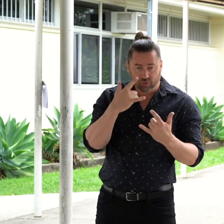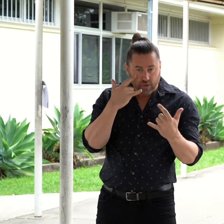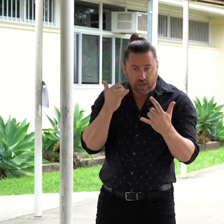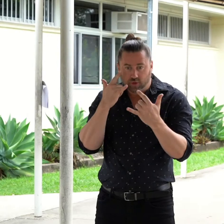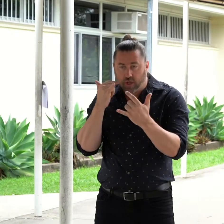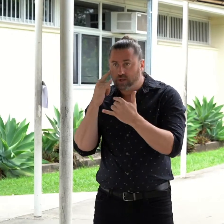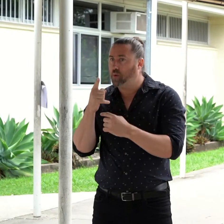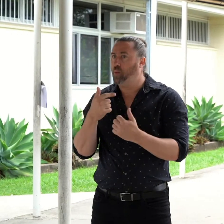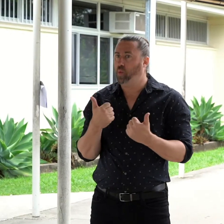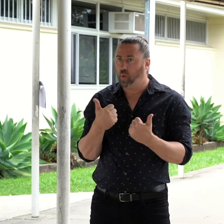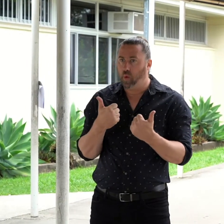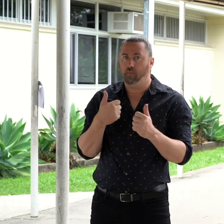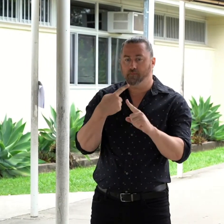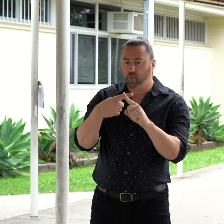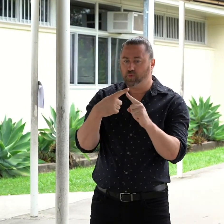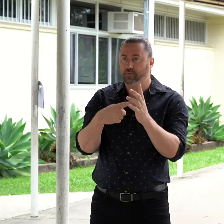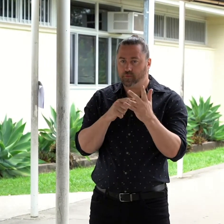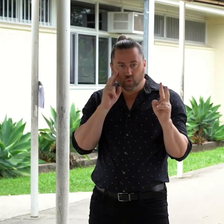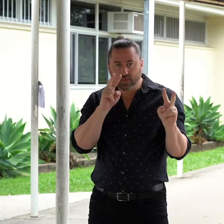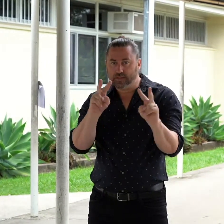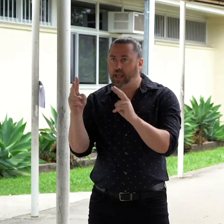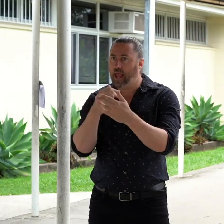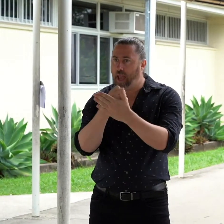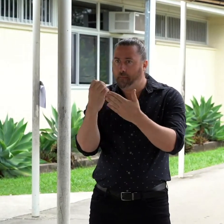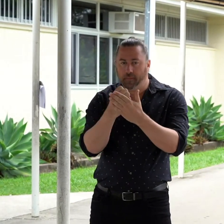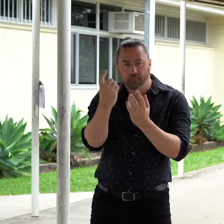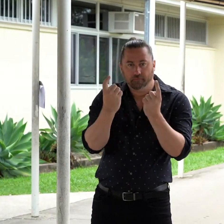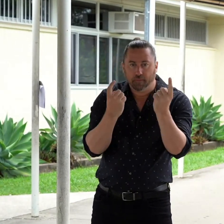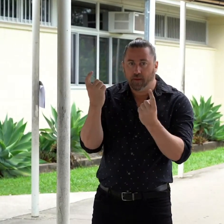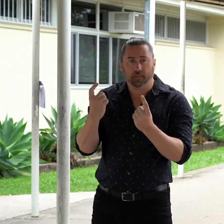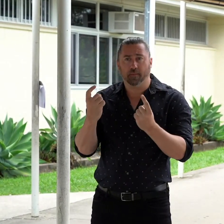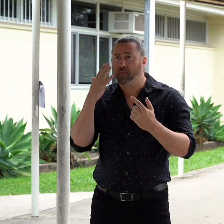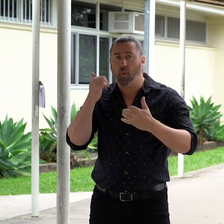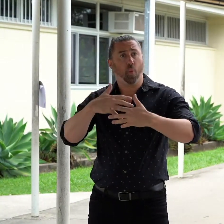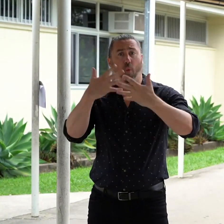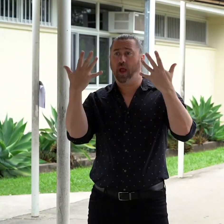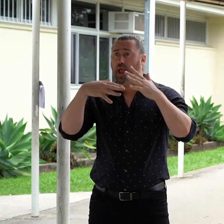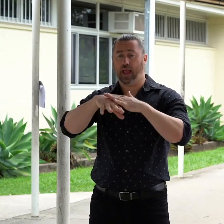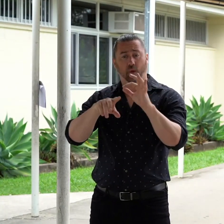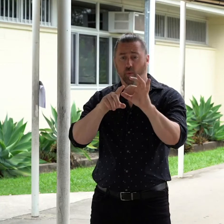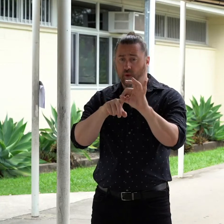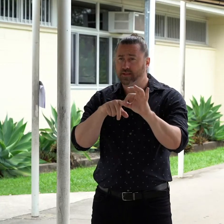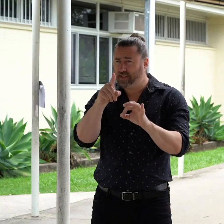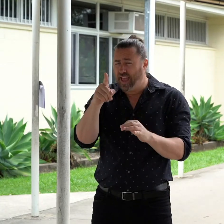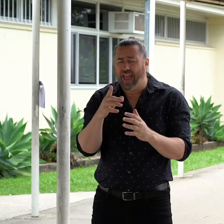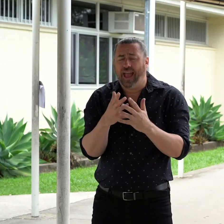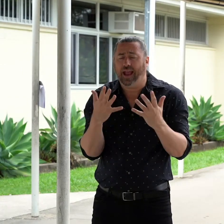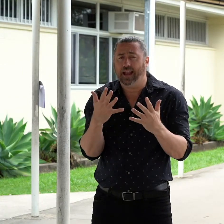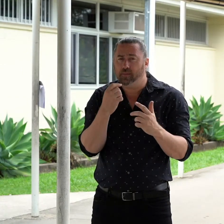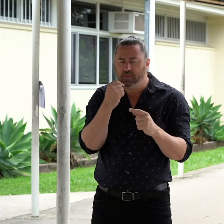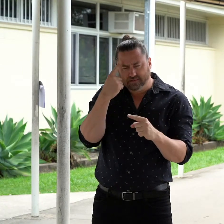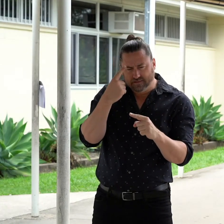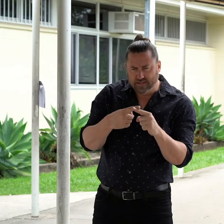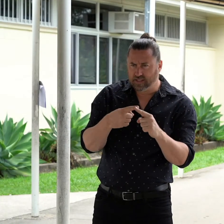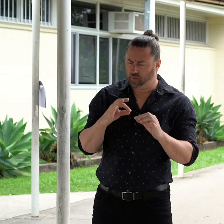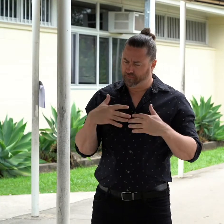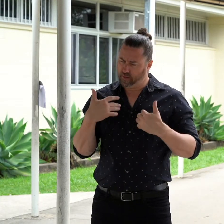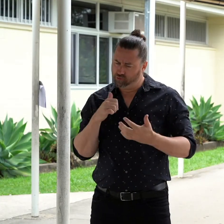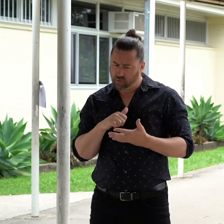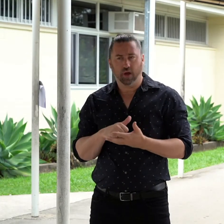still coming out and getting tested. Again, doesn't matter where you live in Queensland, if you have any symptoms whatsoever, we want you to come out and